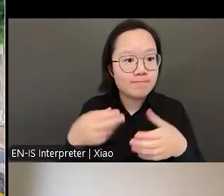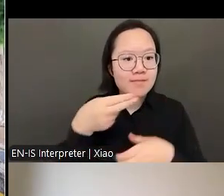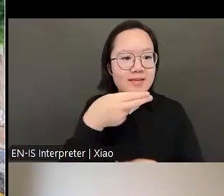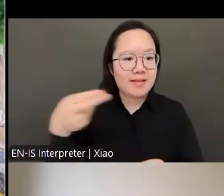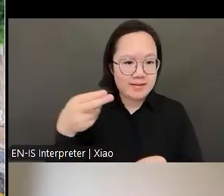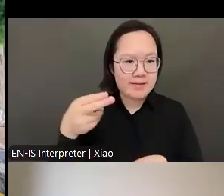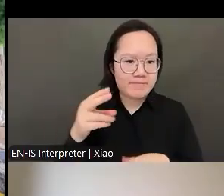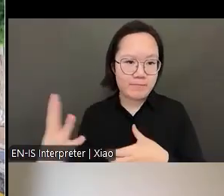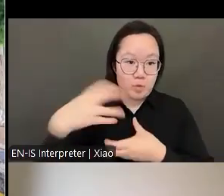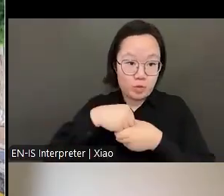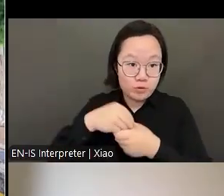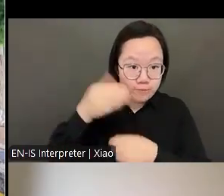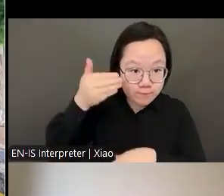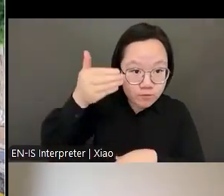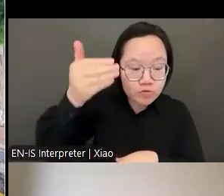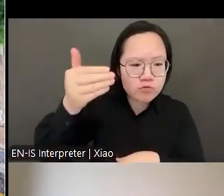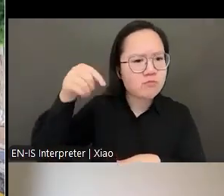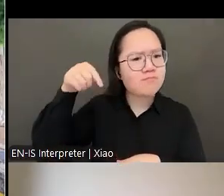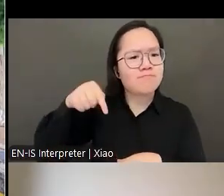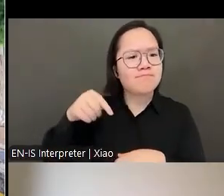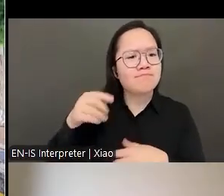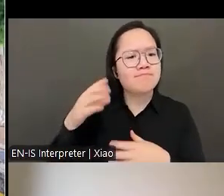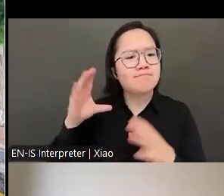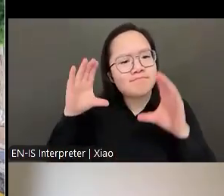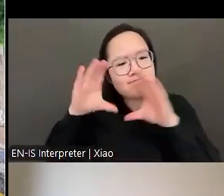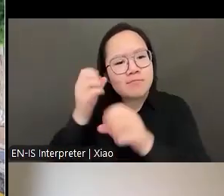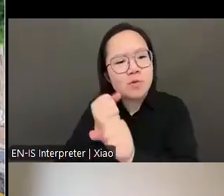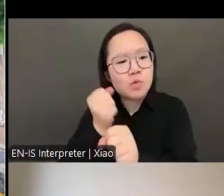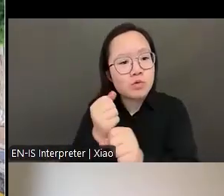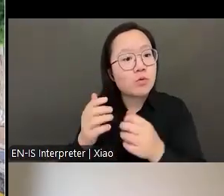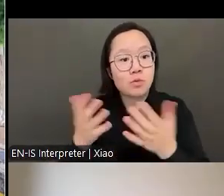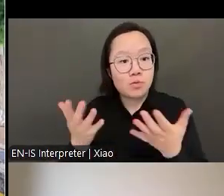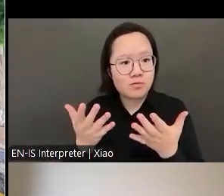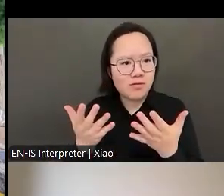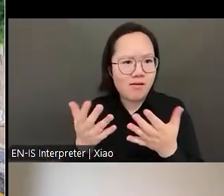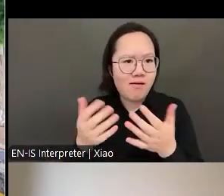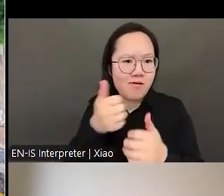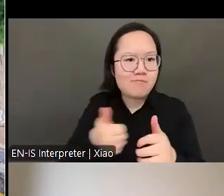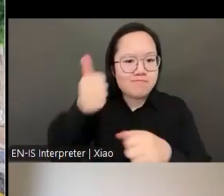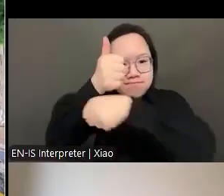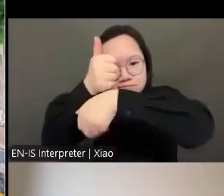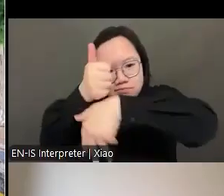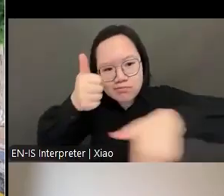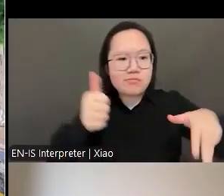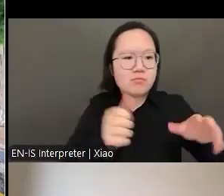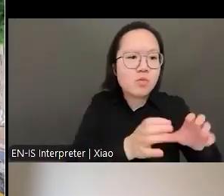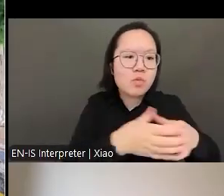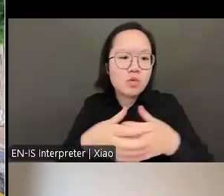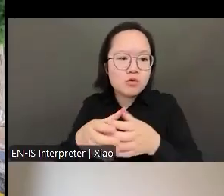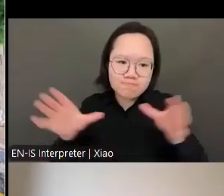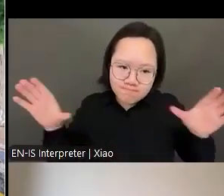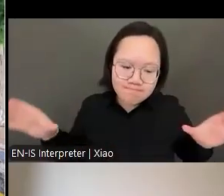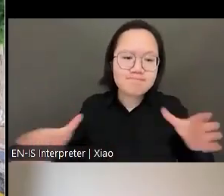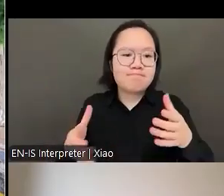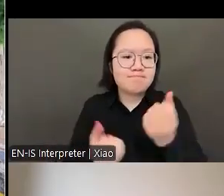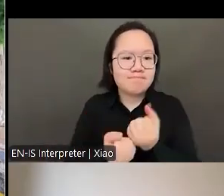development, research, and other areas from more than 10 organizations. We pool our expertise to